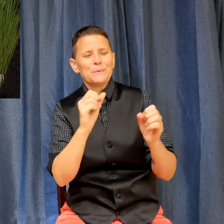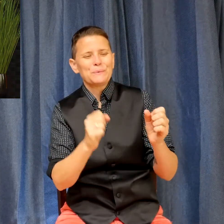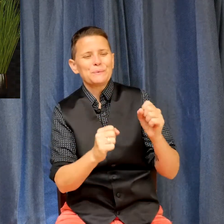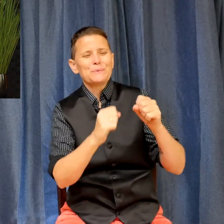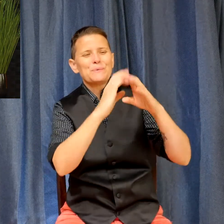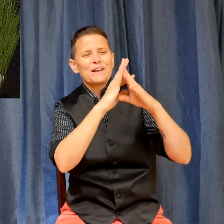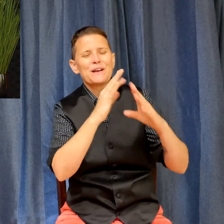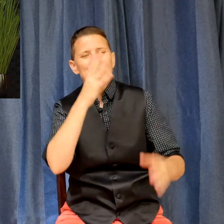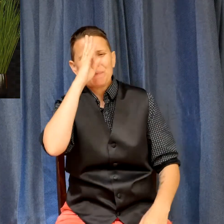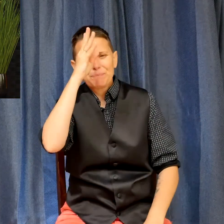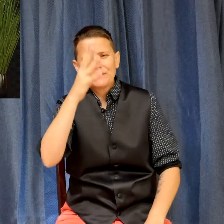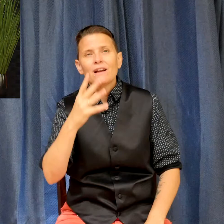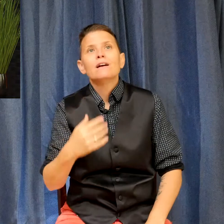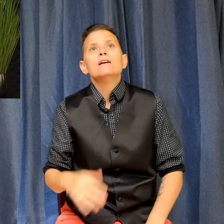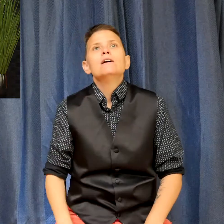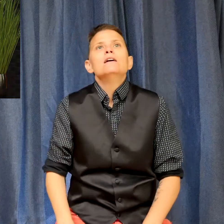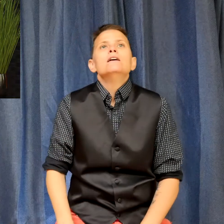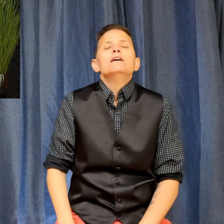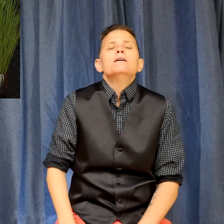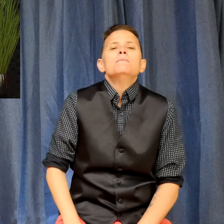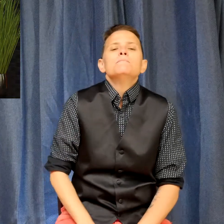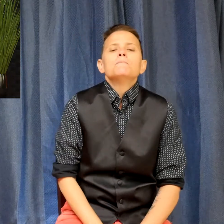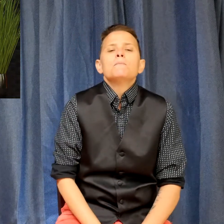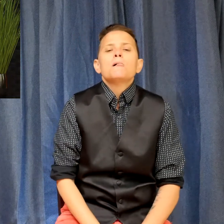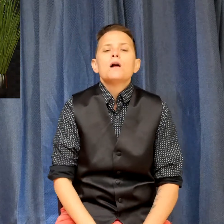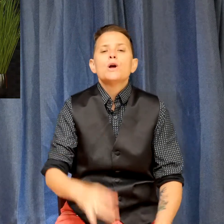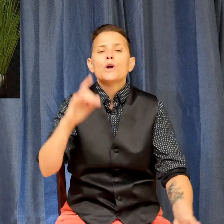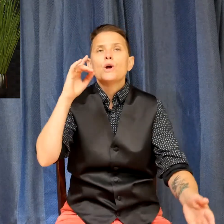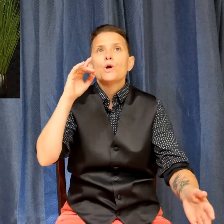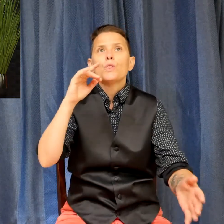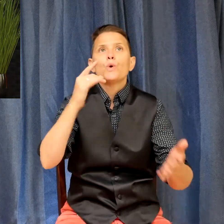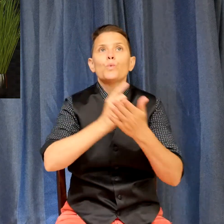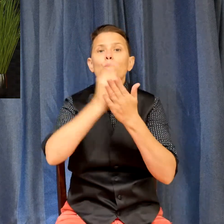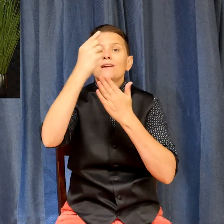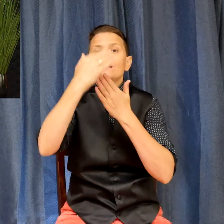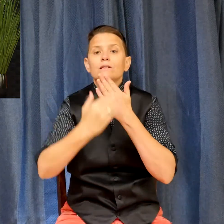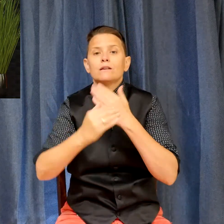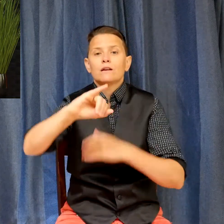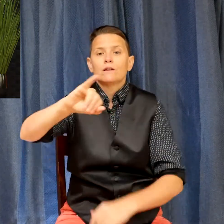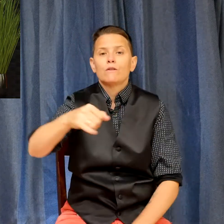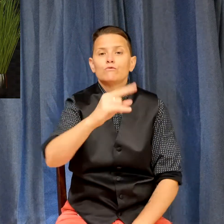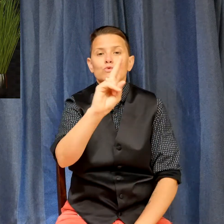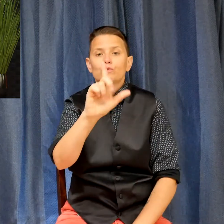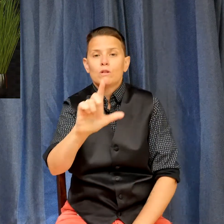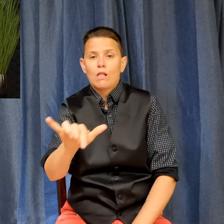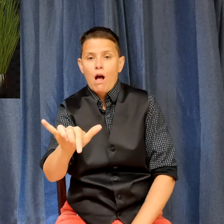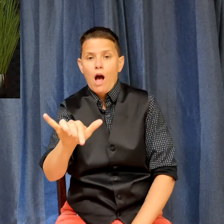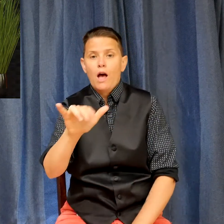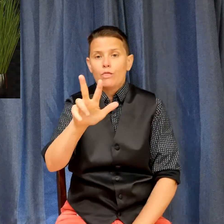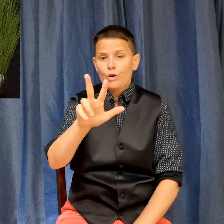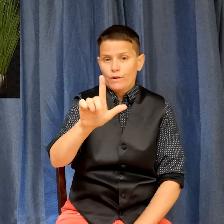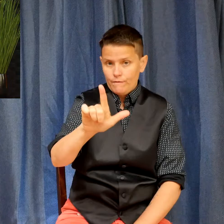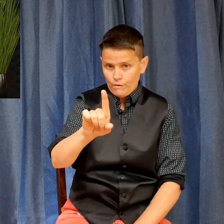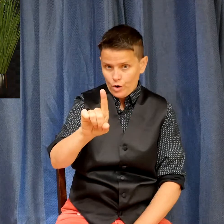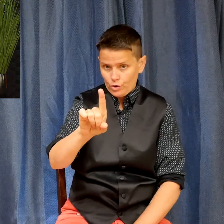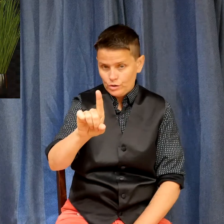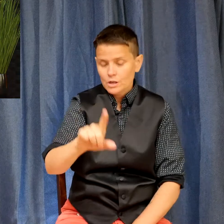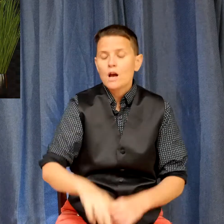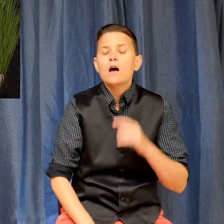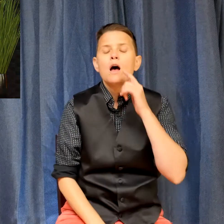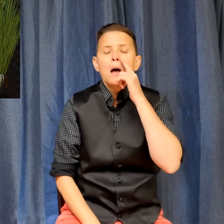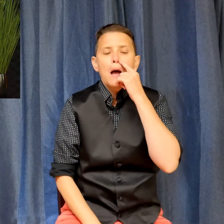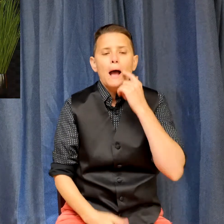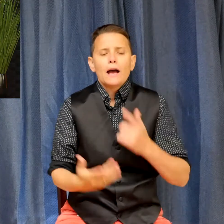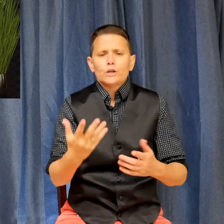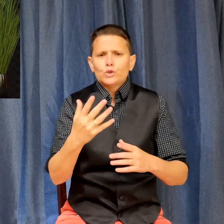lately, what you will notice is Roderick, the weekend of July 31st, is doing a concert at